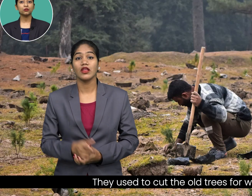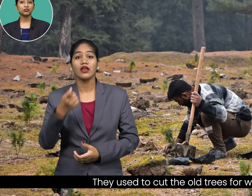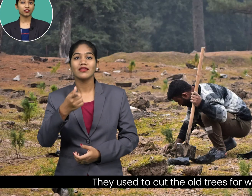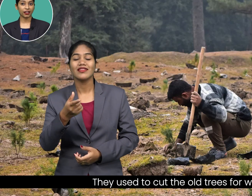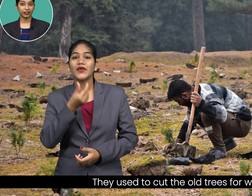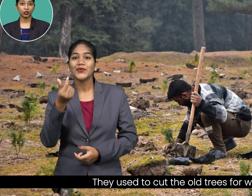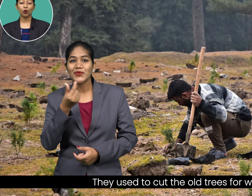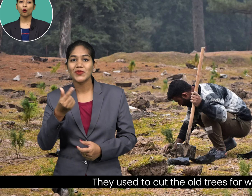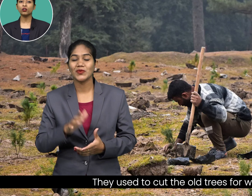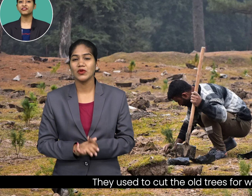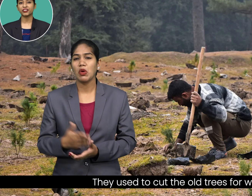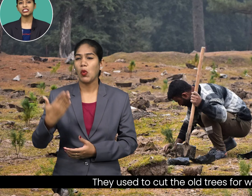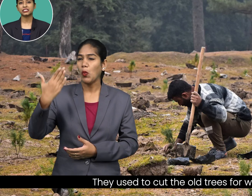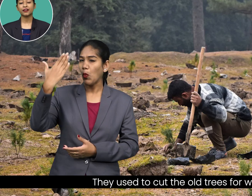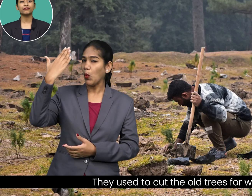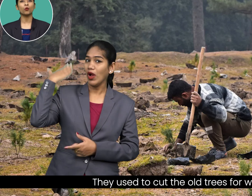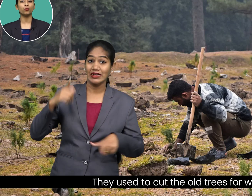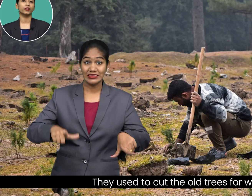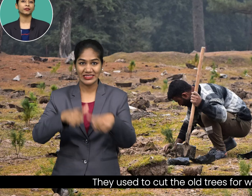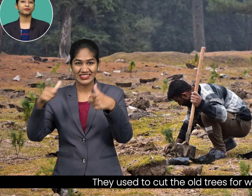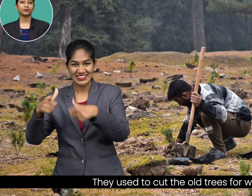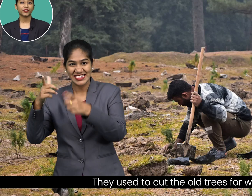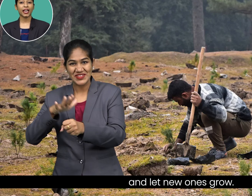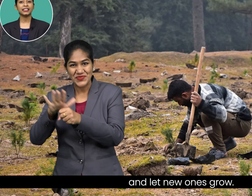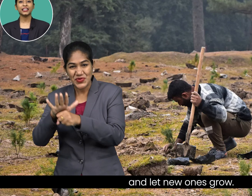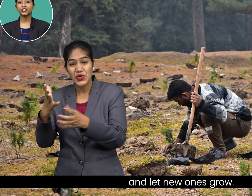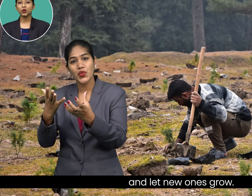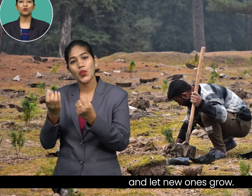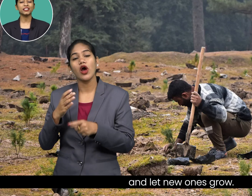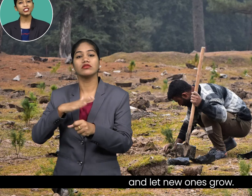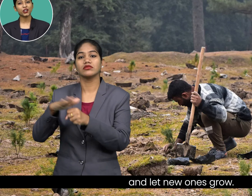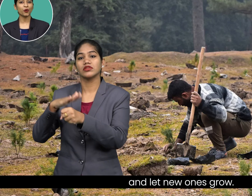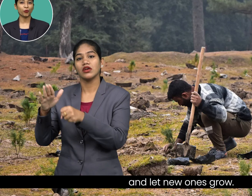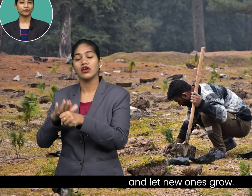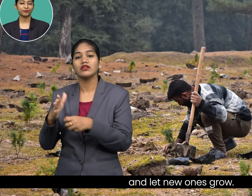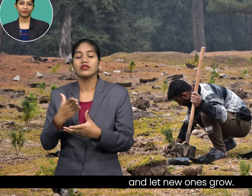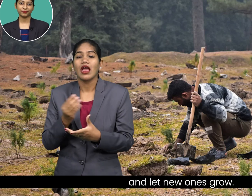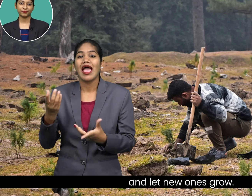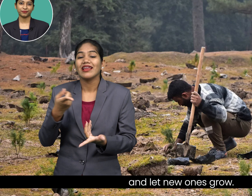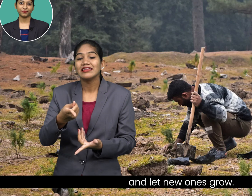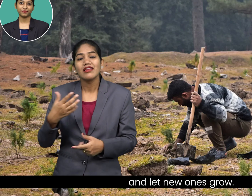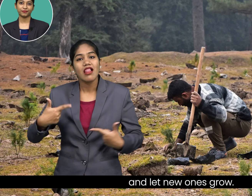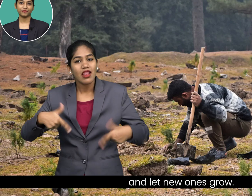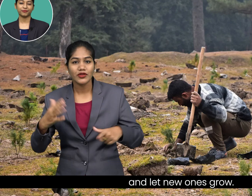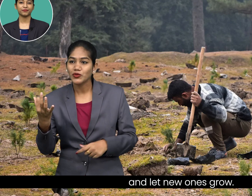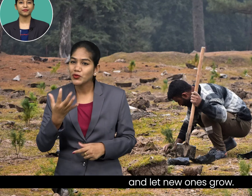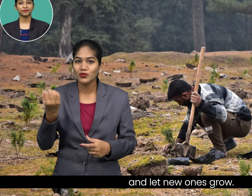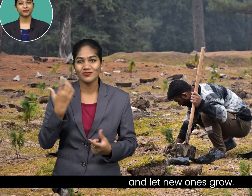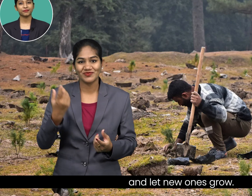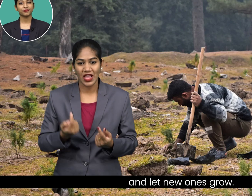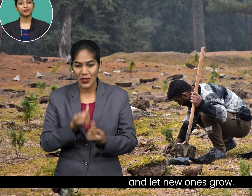They used to cut the old trees for wood and let new ones grow.